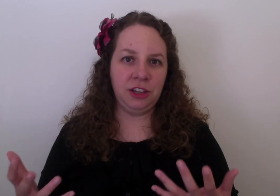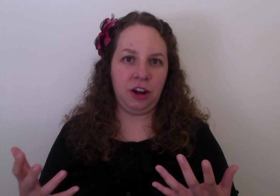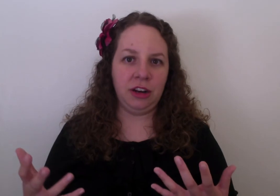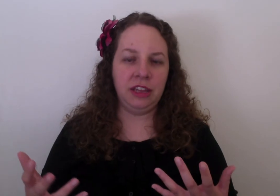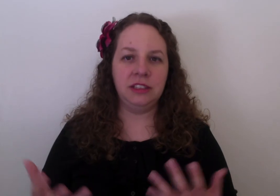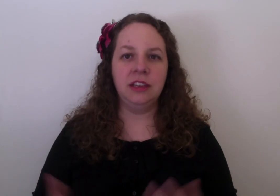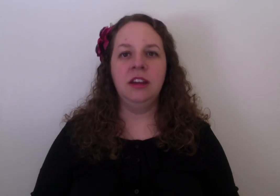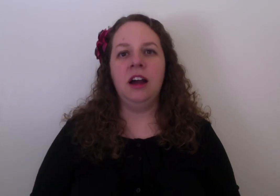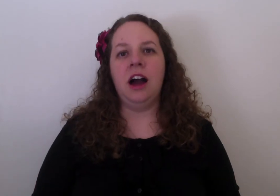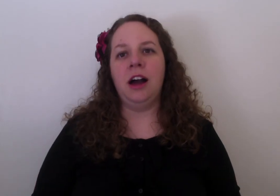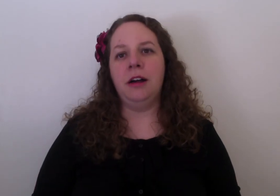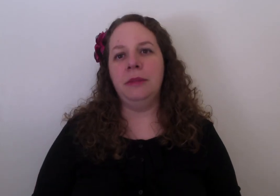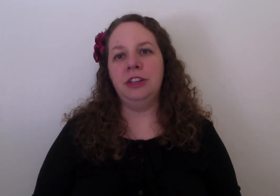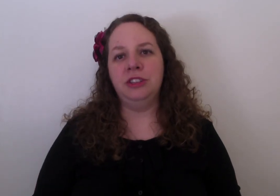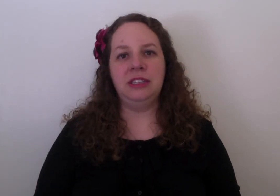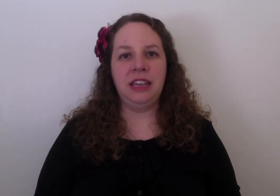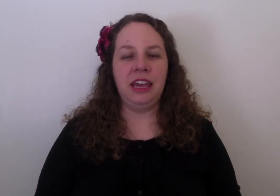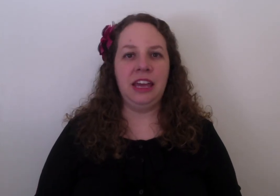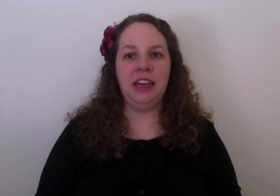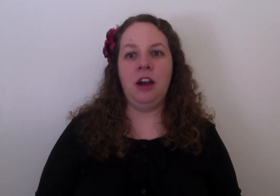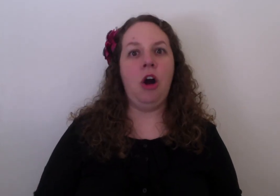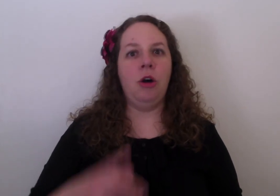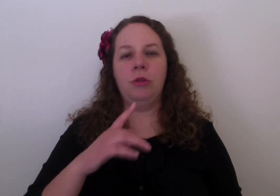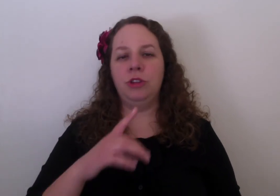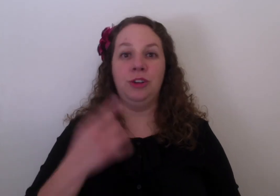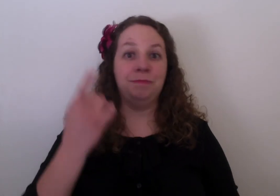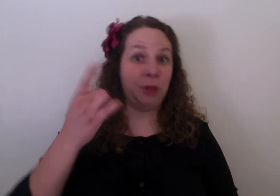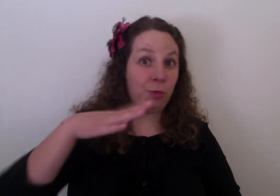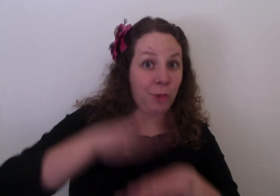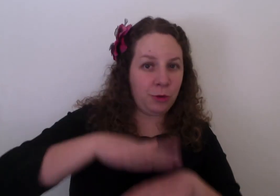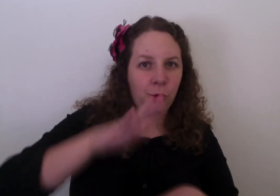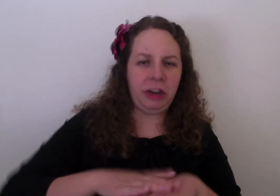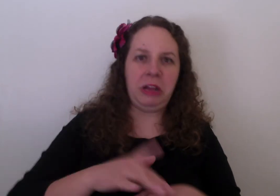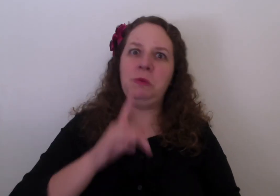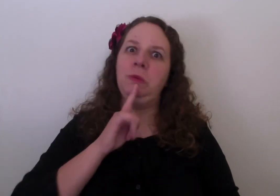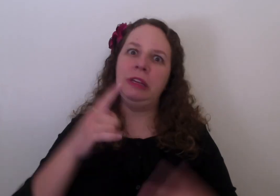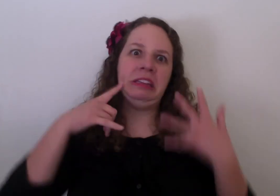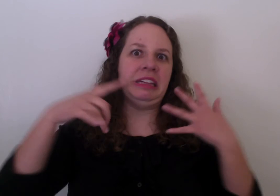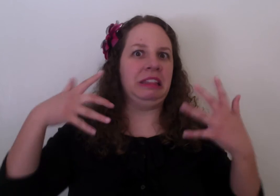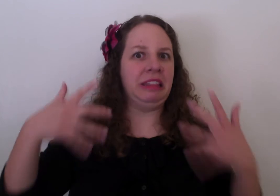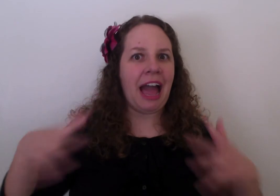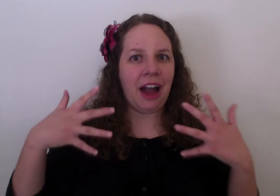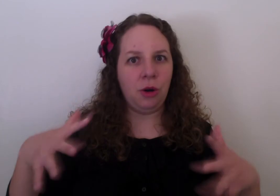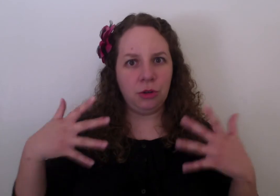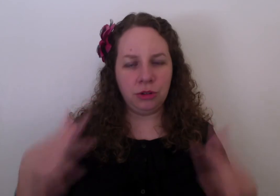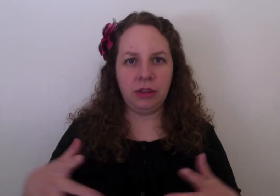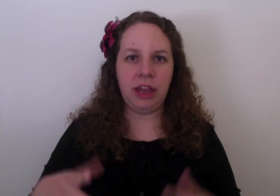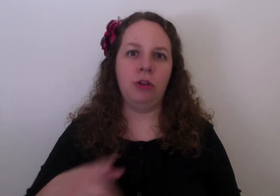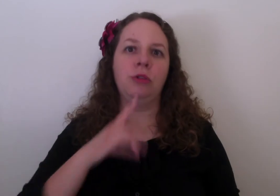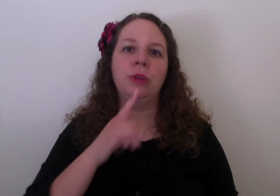on it, and just say, oh, one warning, really loud, okay, or